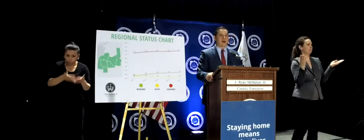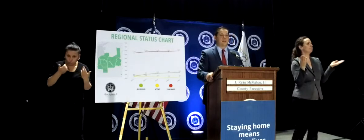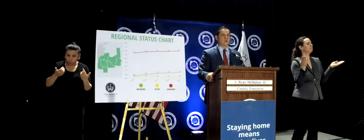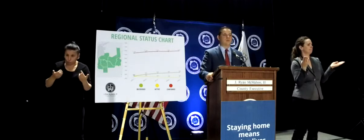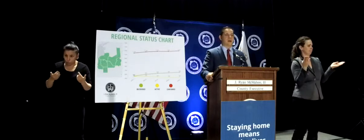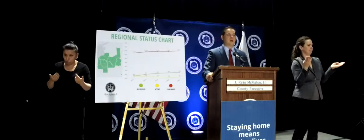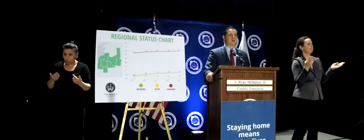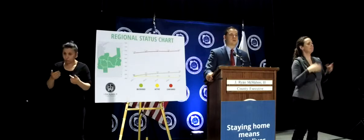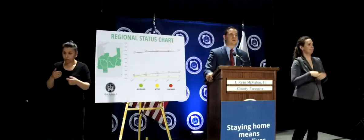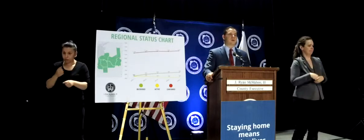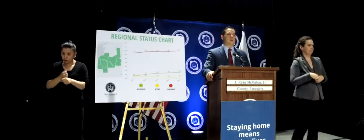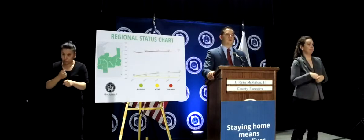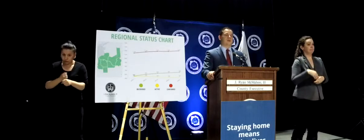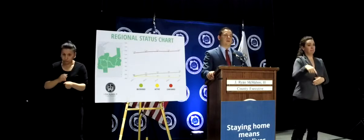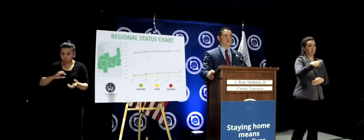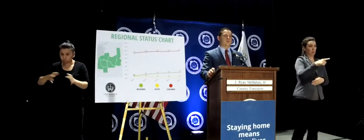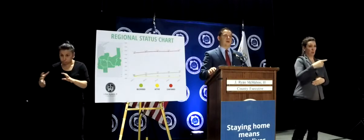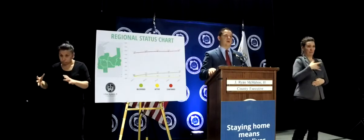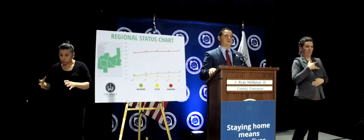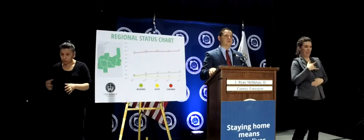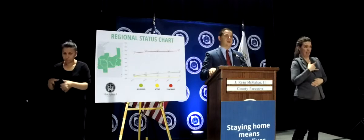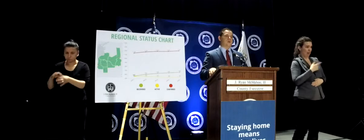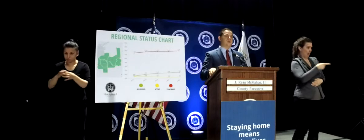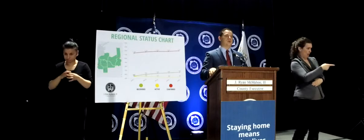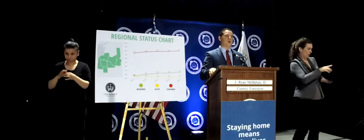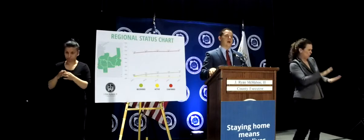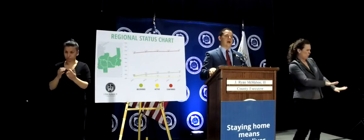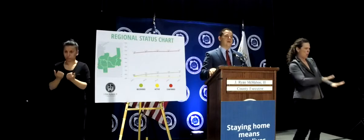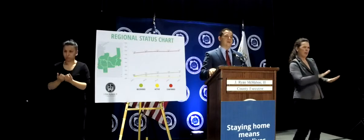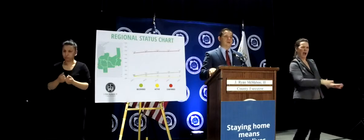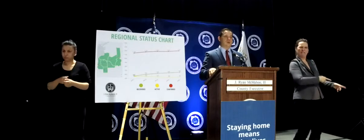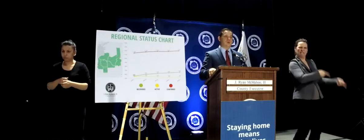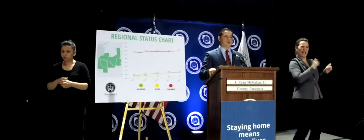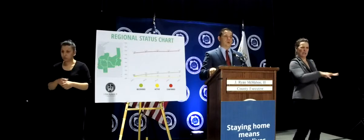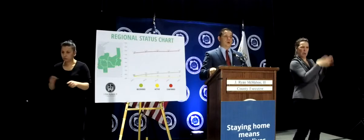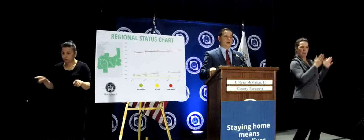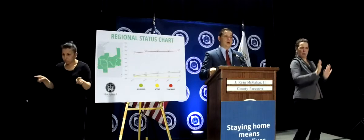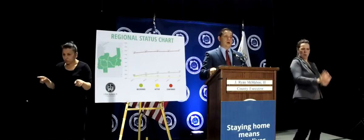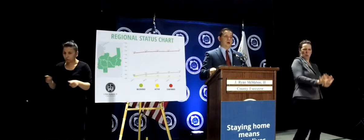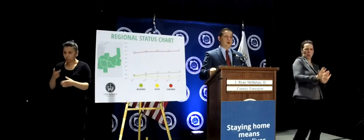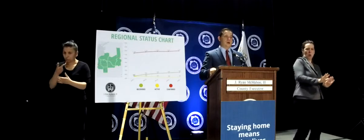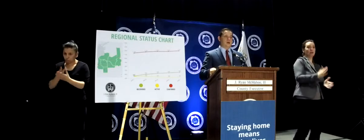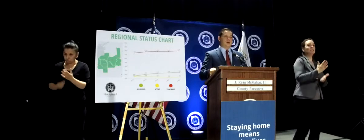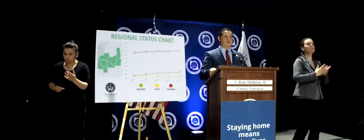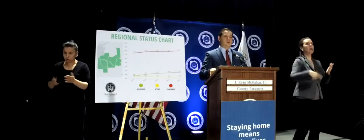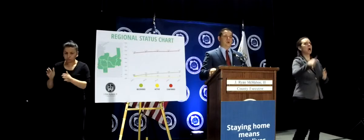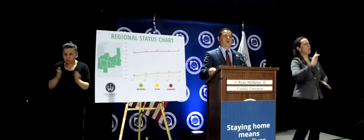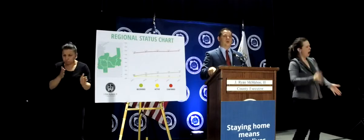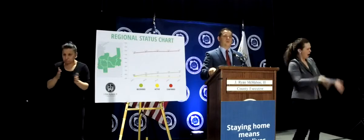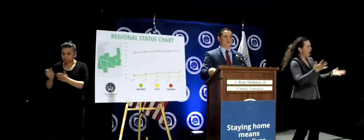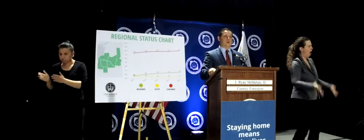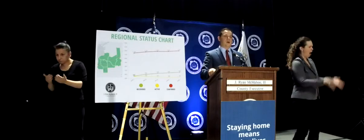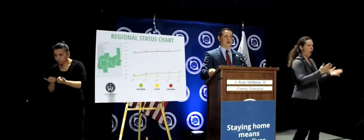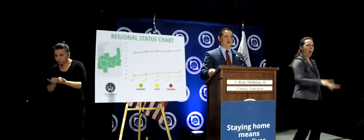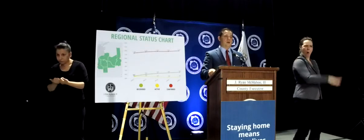We'll find the right balance. We'll find the right balance so that we don't have a new a new curve